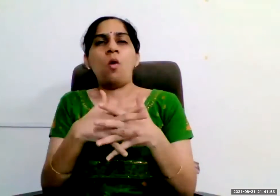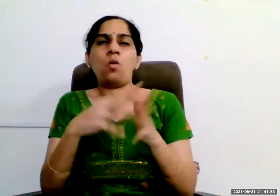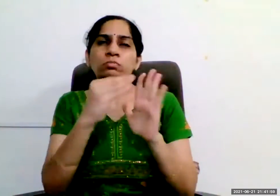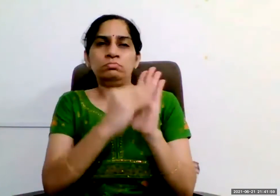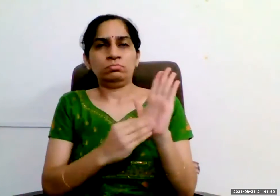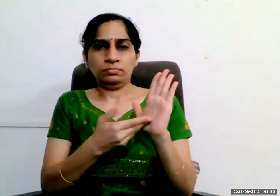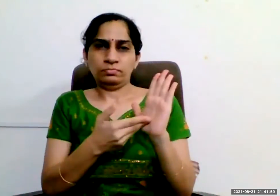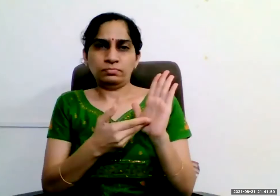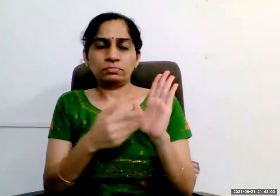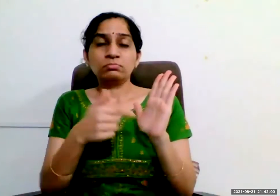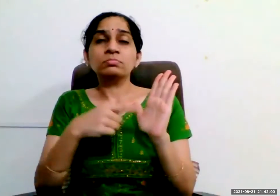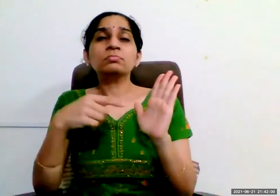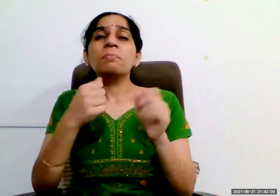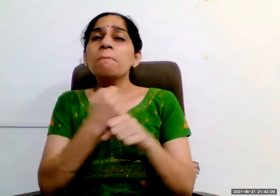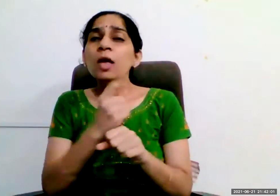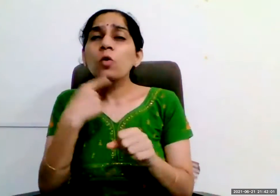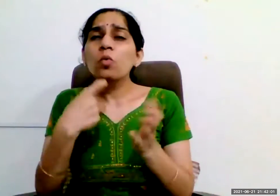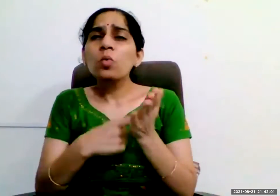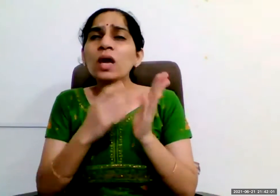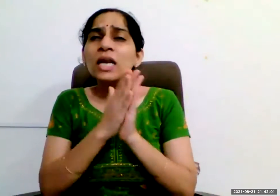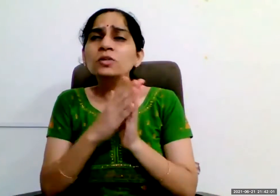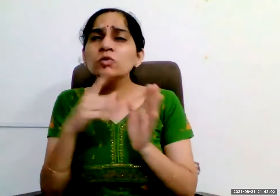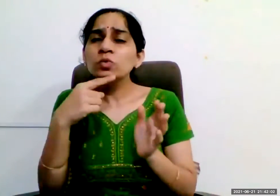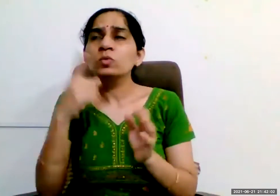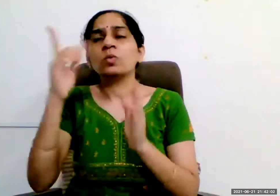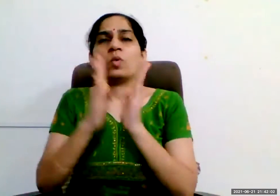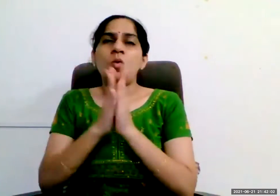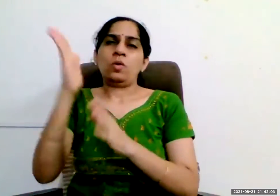supposed, because we are parts of the Lord, our duty is that we should